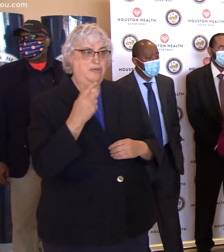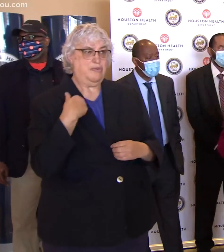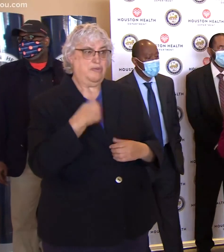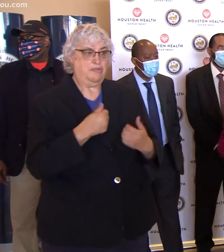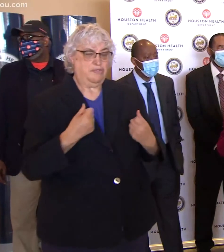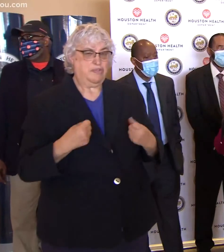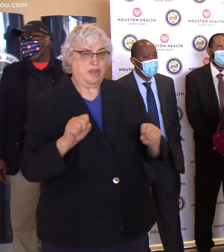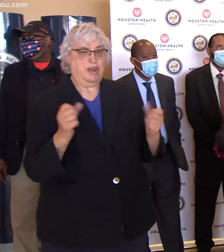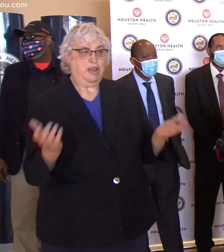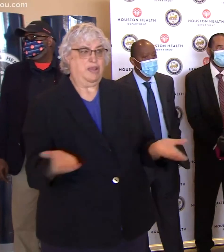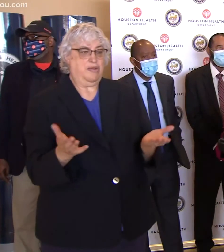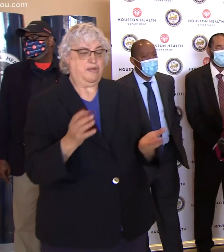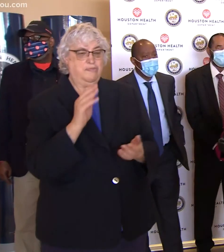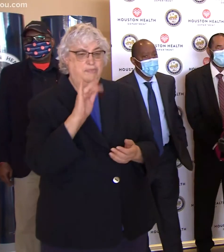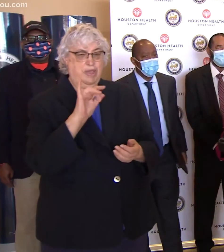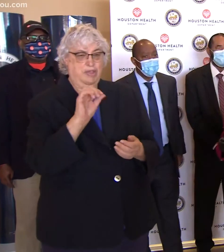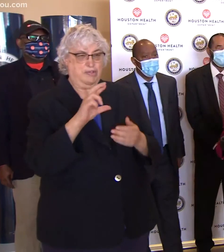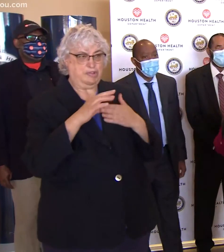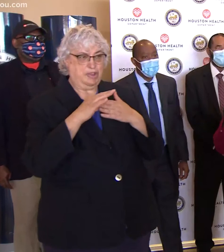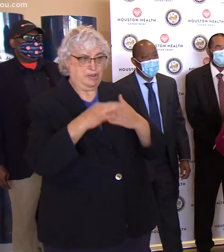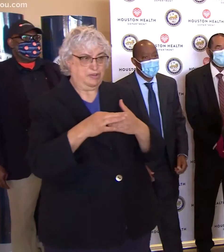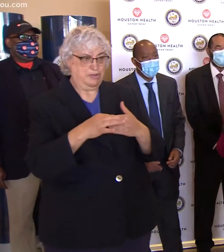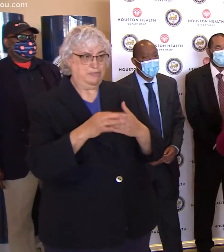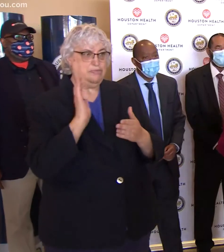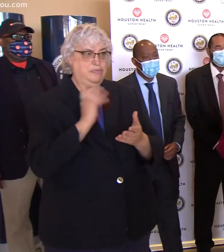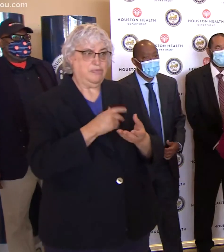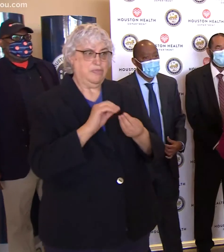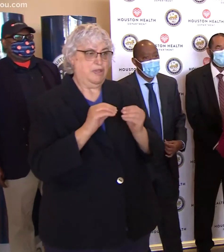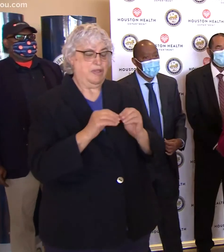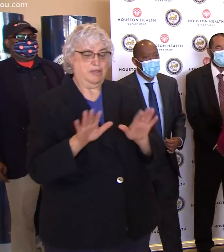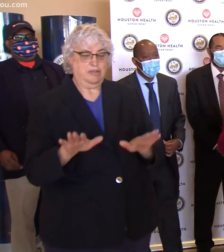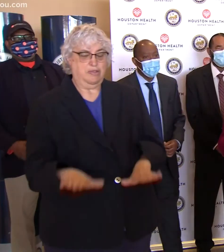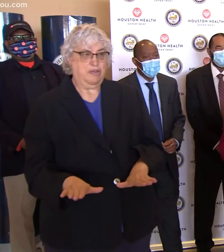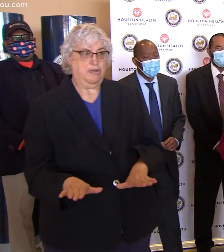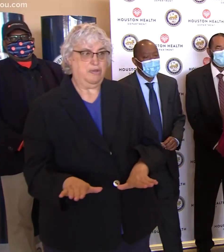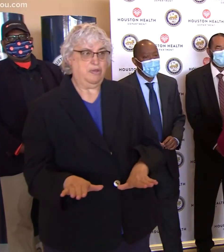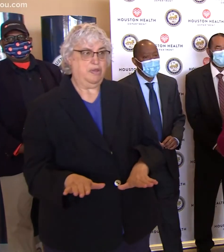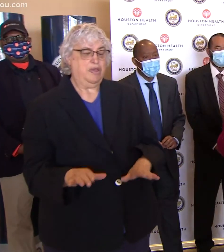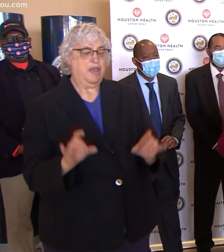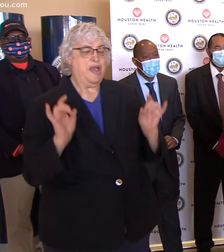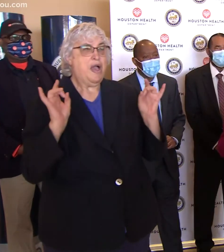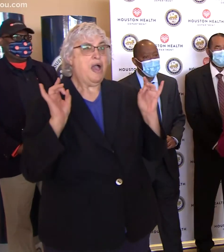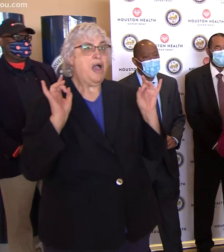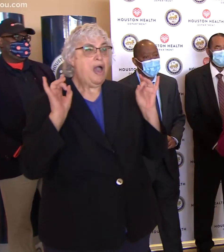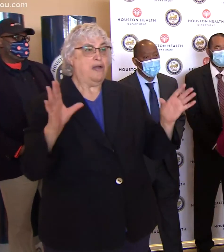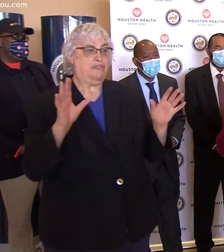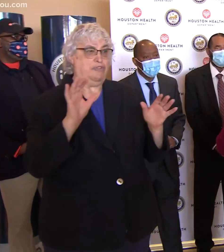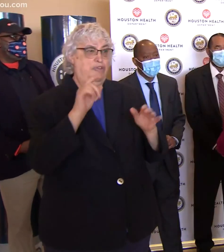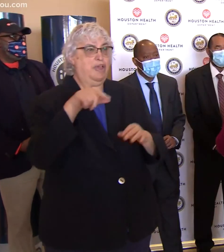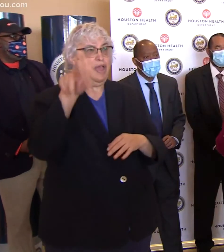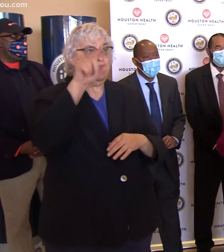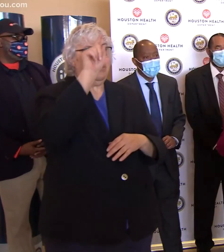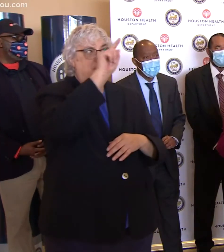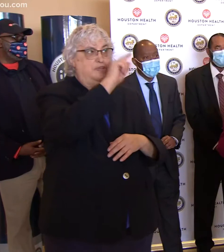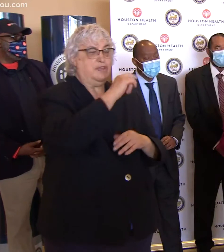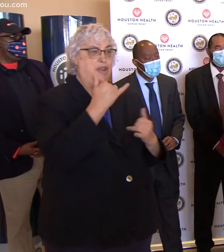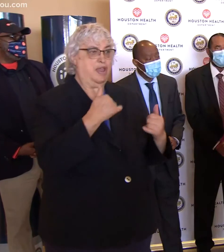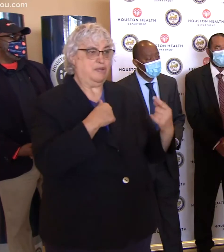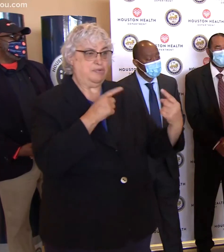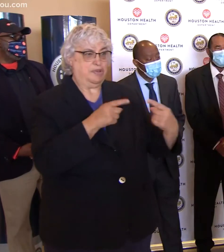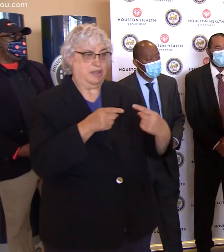tried to do here with the mayor's leadership, that our numbers do not compare to some of the dastardly areas that we now are dealing